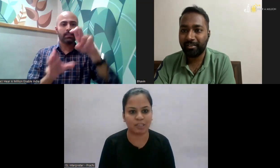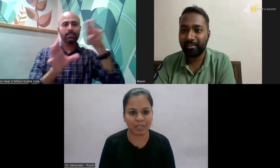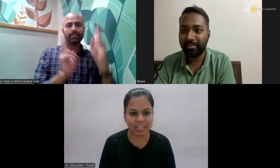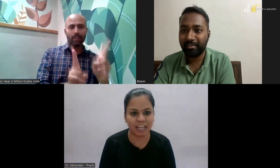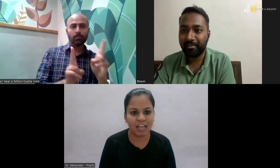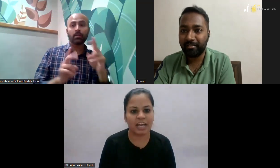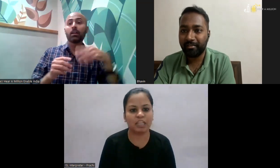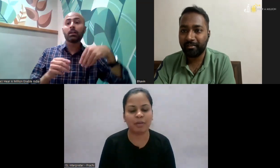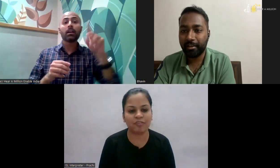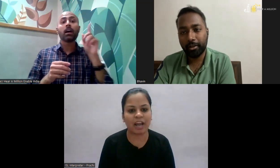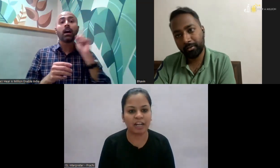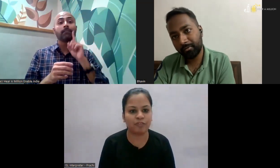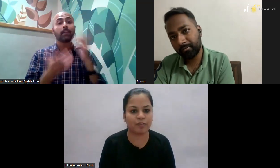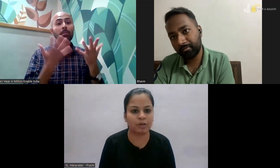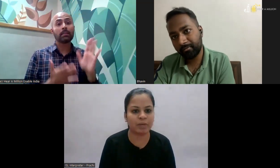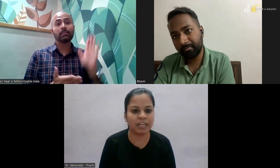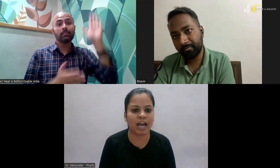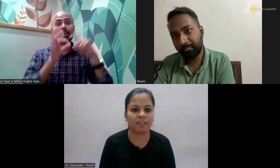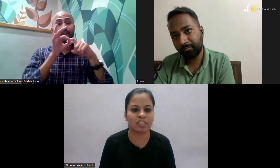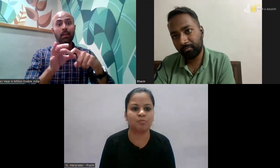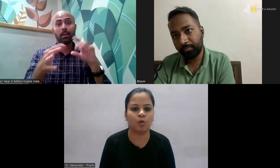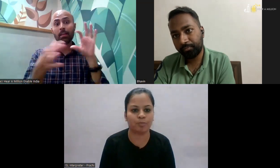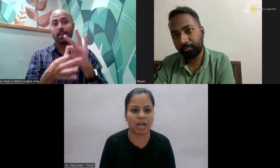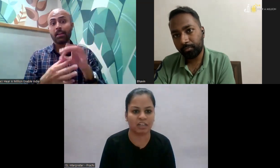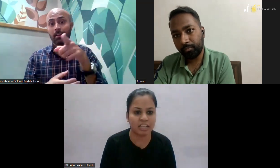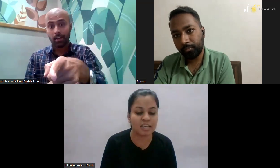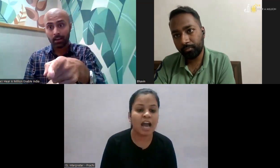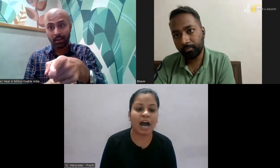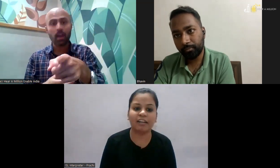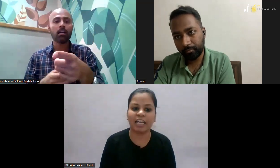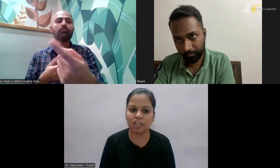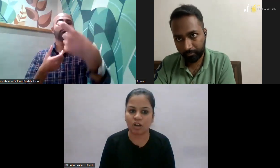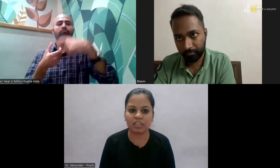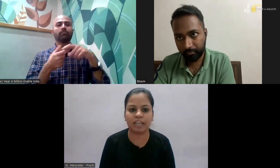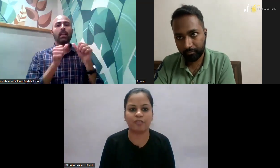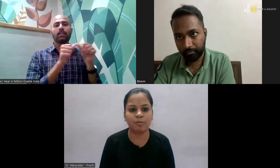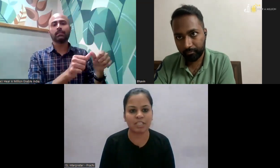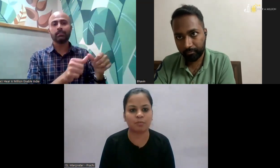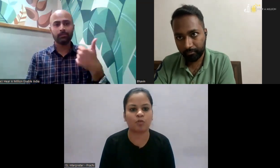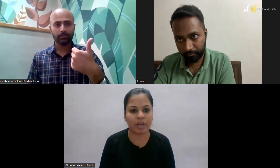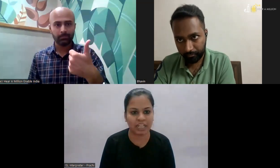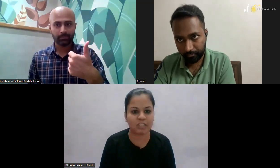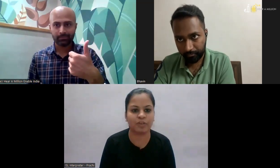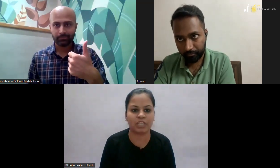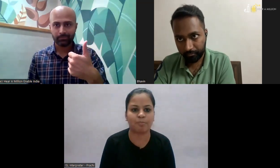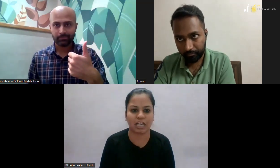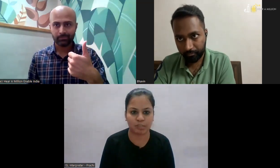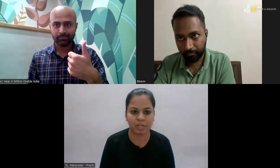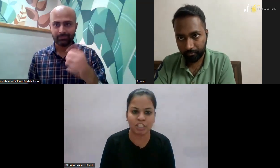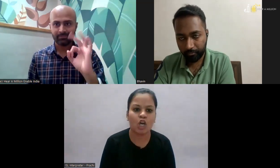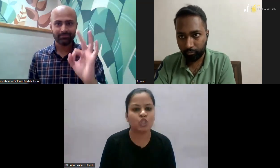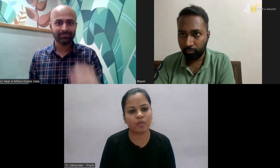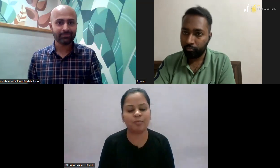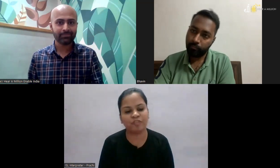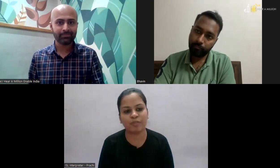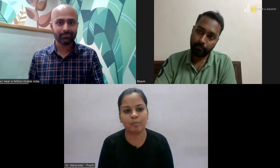here on the meeting. In the meanwhile, we will be having some more panelists, and later on there will be some queries with the